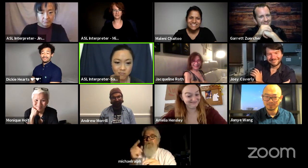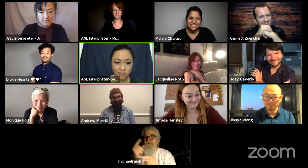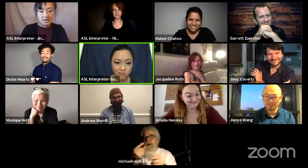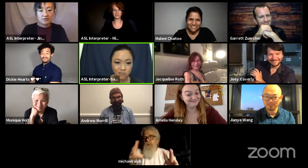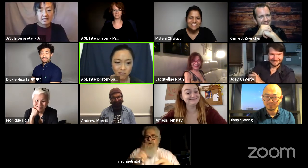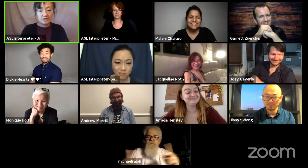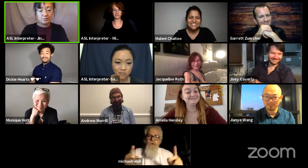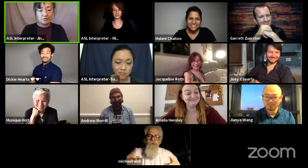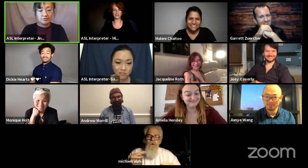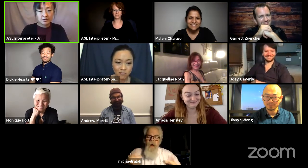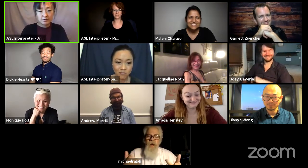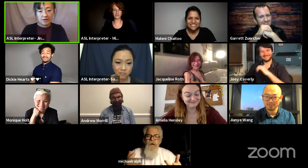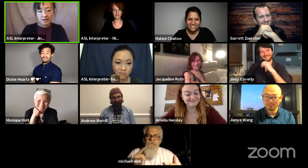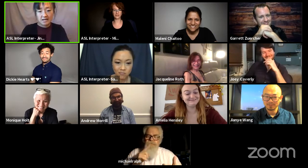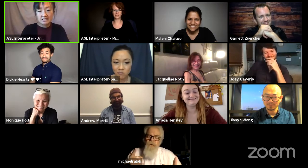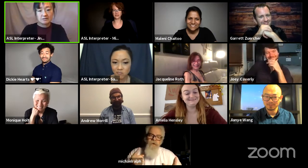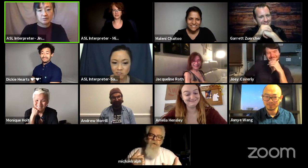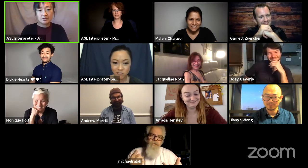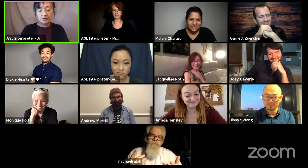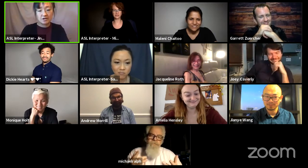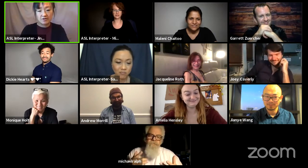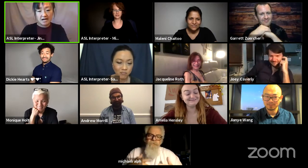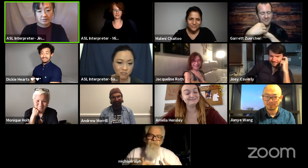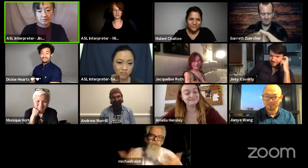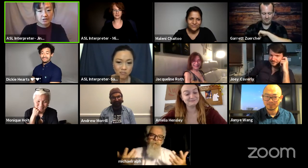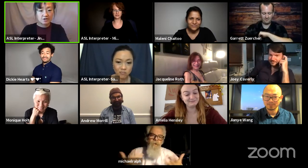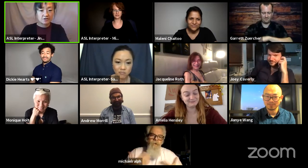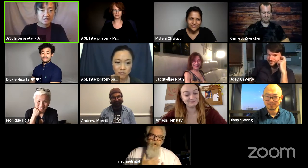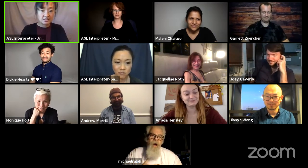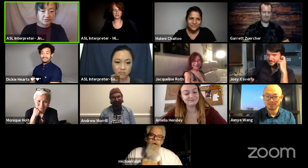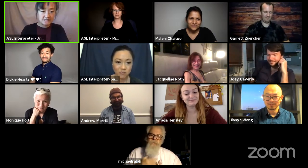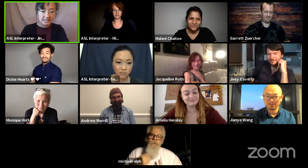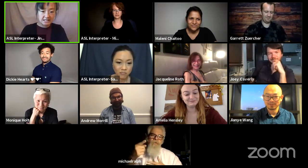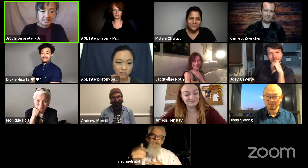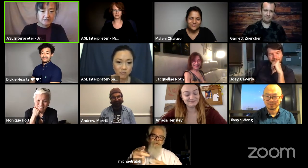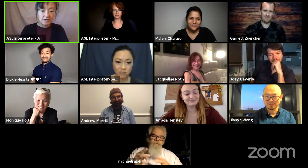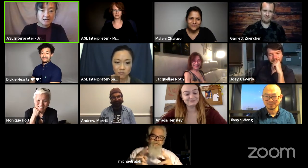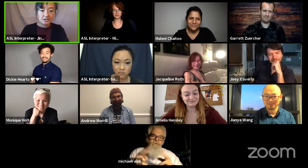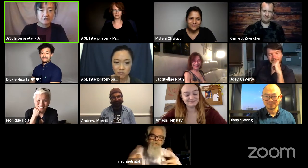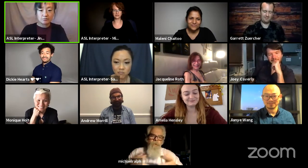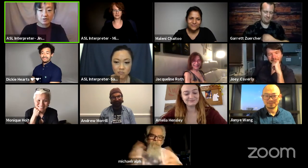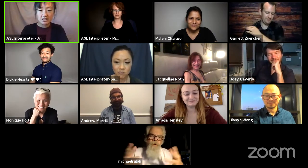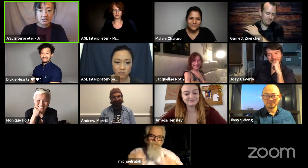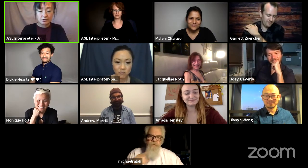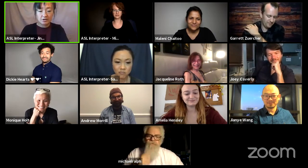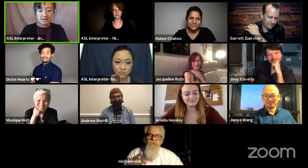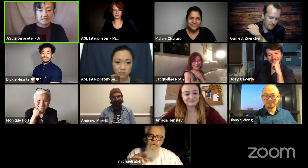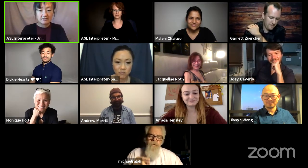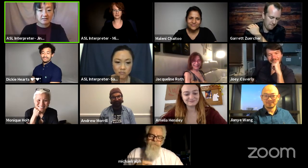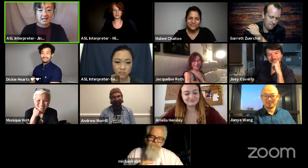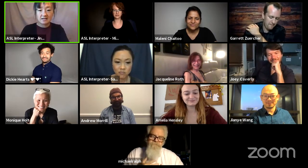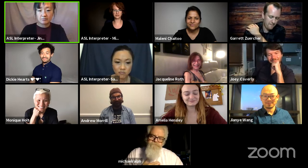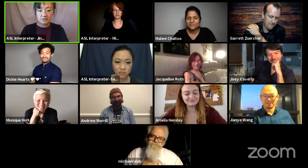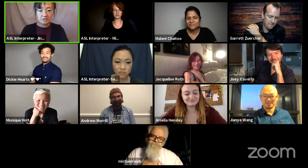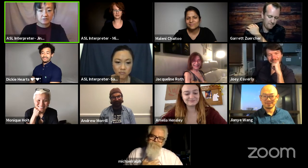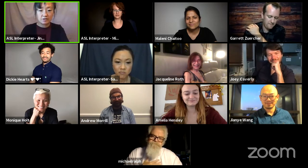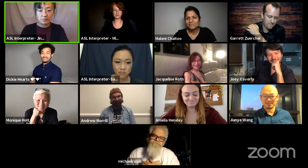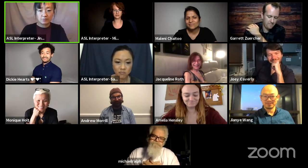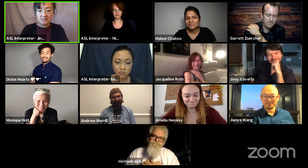It looked like you moved in the right ways when you were interacting with each other in the different scenes. So I just really enjoyed it. I think the editing was just really well done.